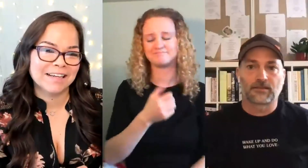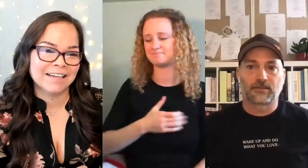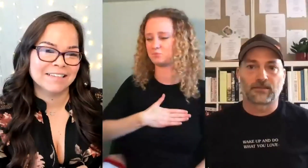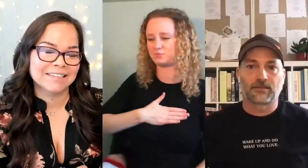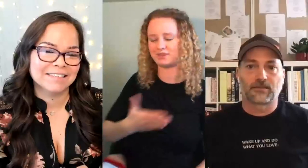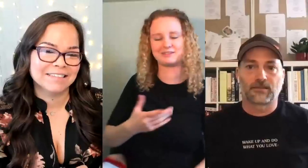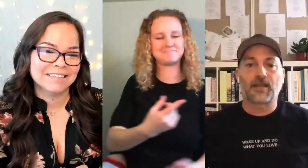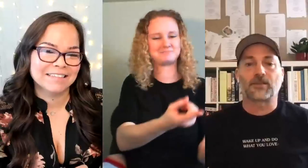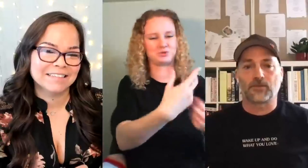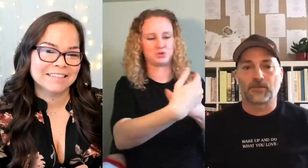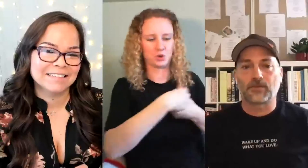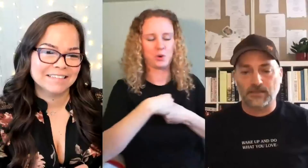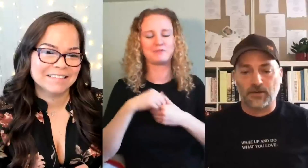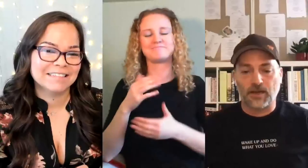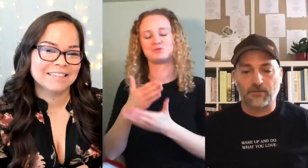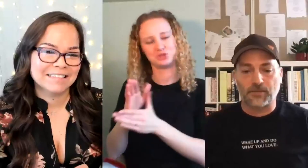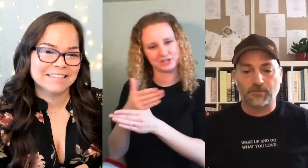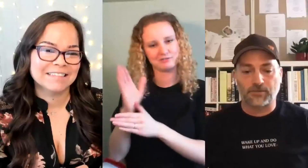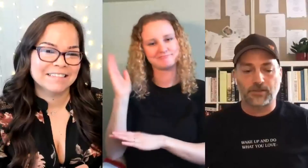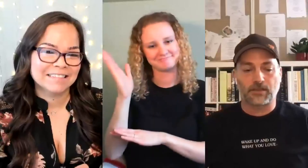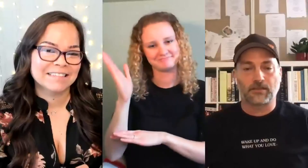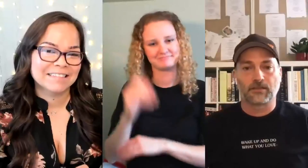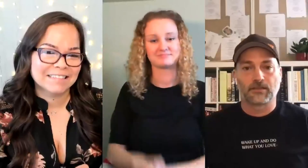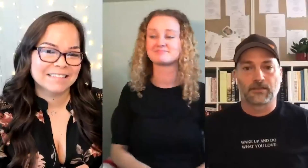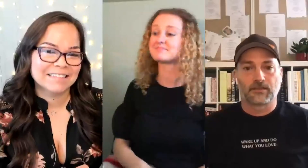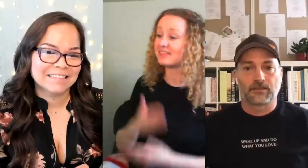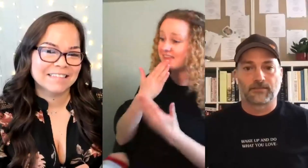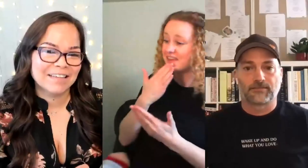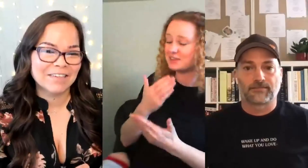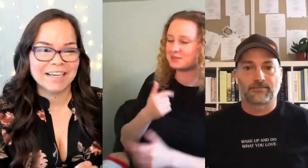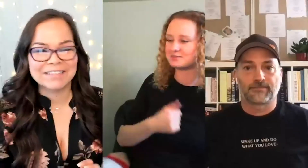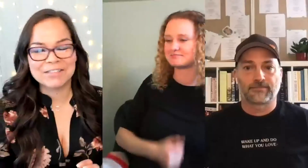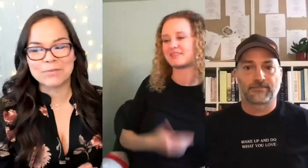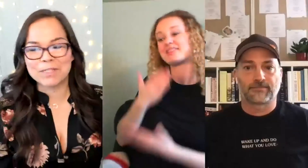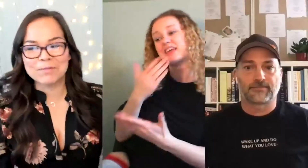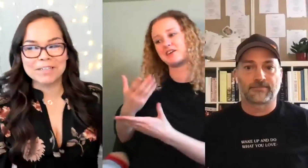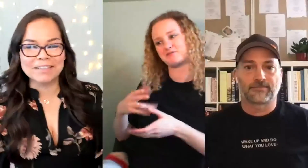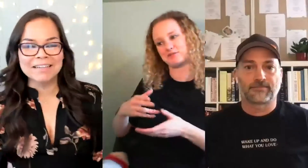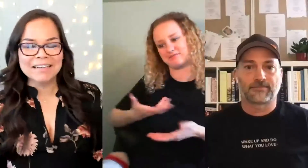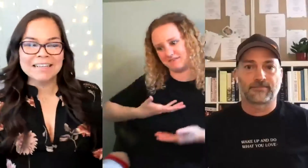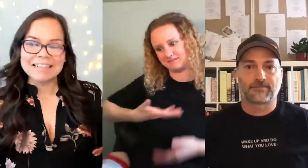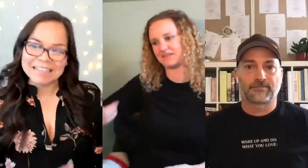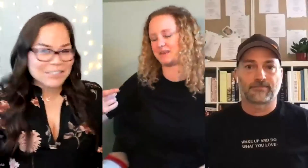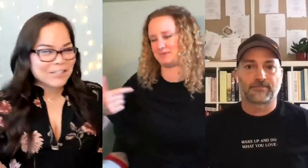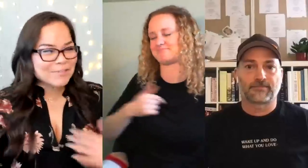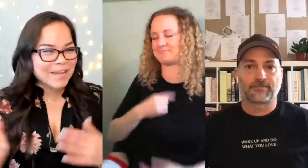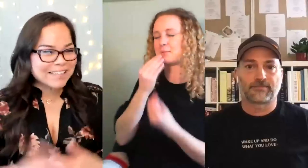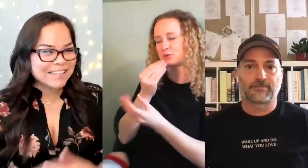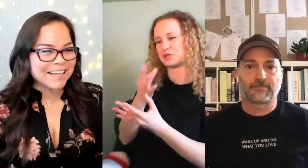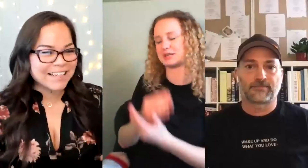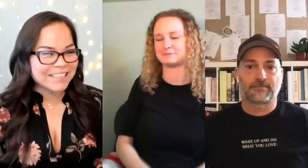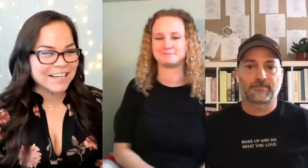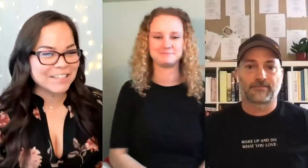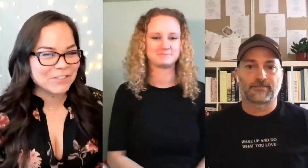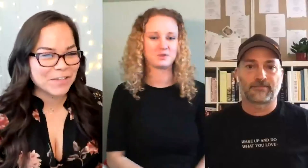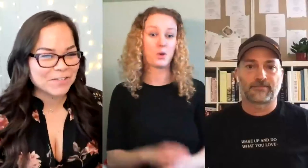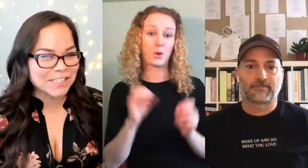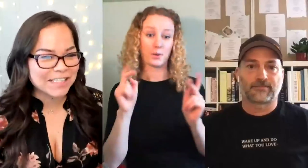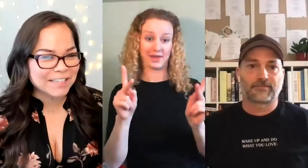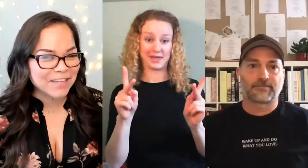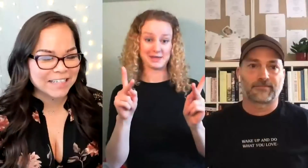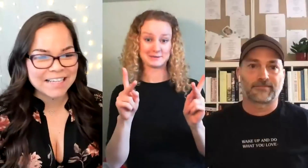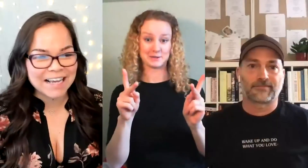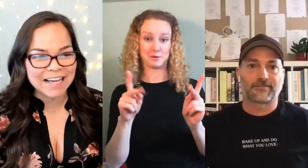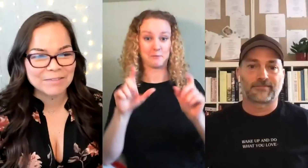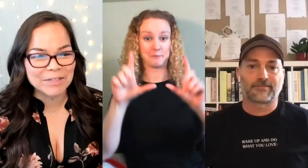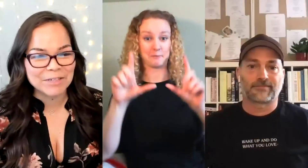us today. Thank you. Thanks for having me. I appreciate it. Okay, so we will let you go backstage and enjoy the rest of